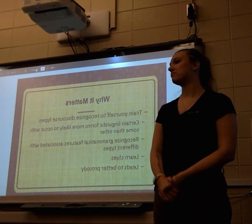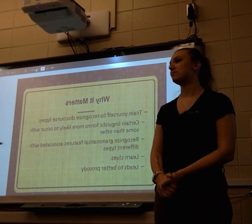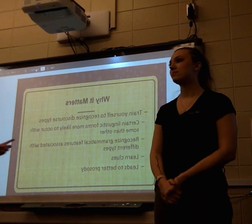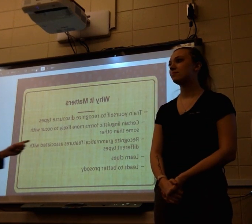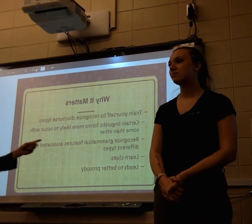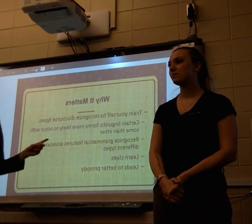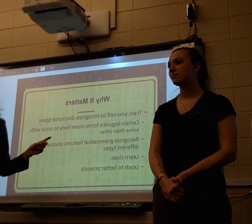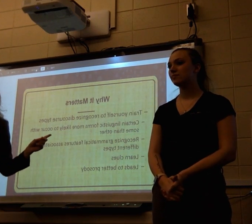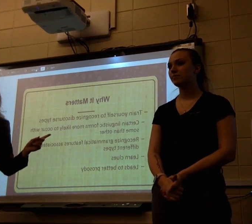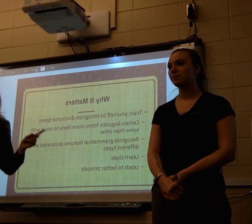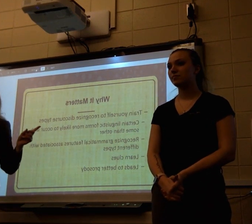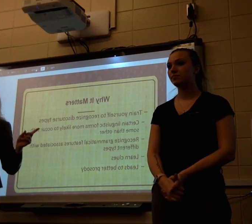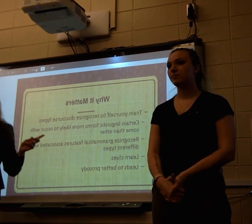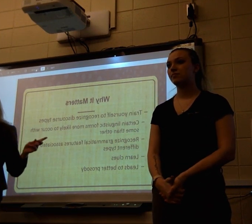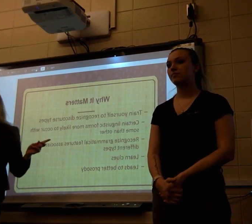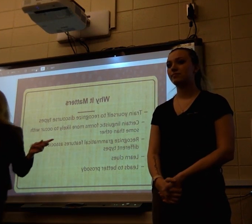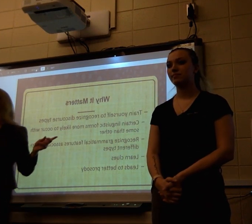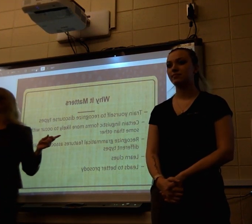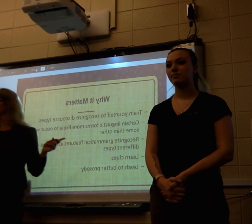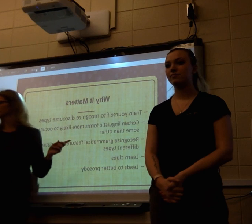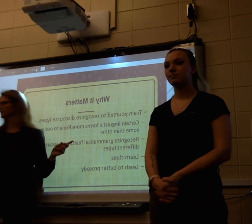In certain discourse types,